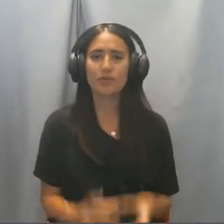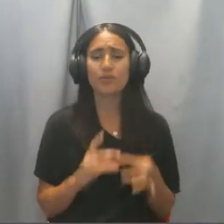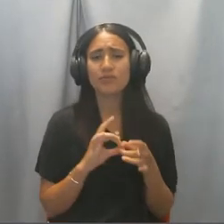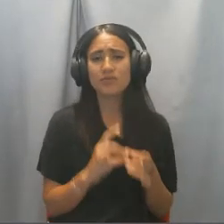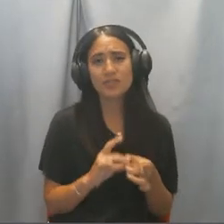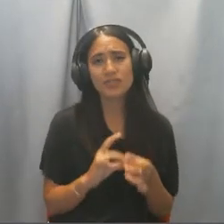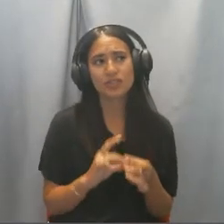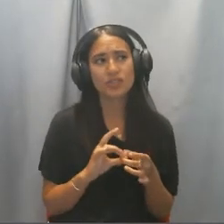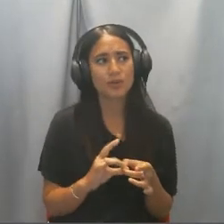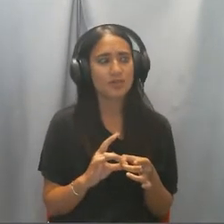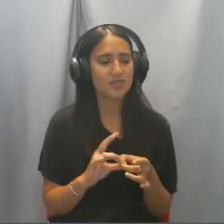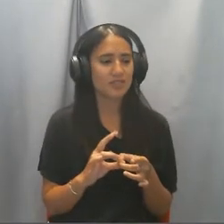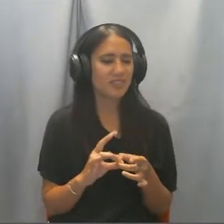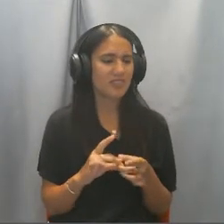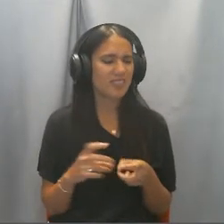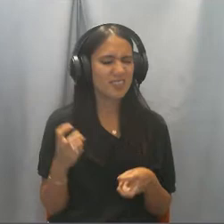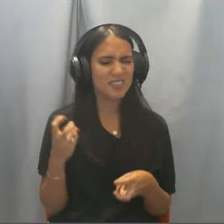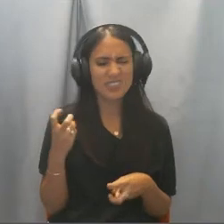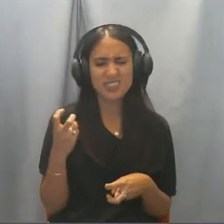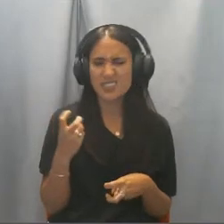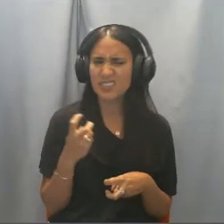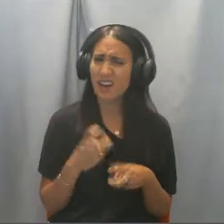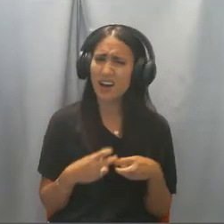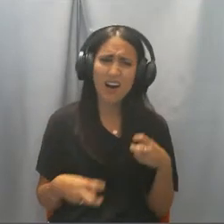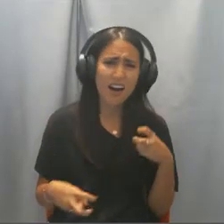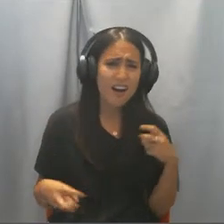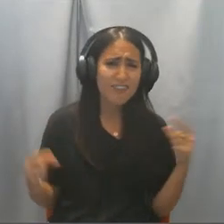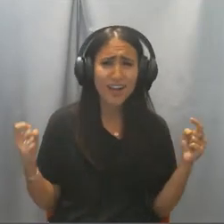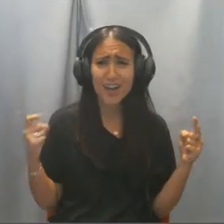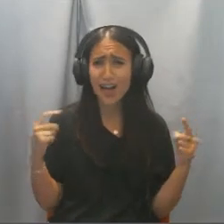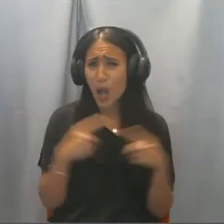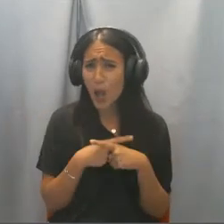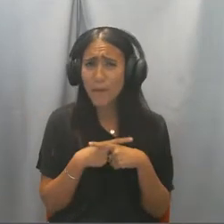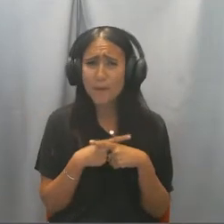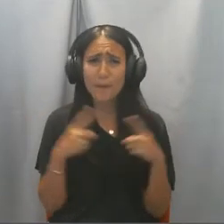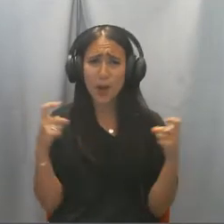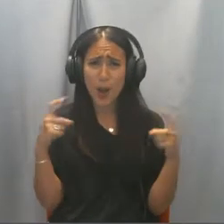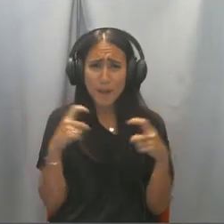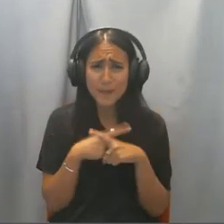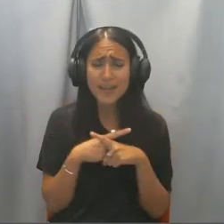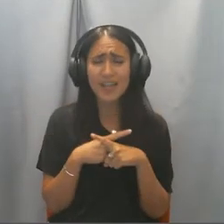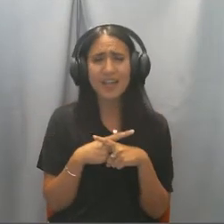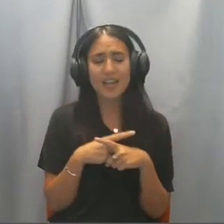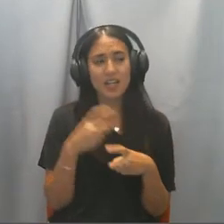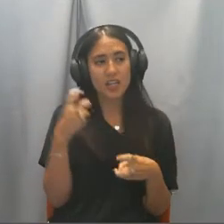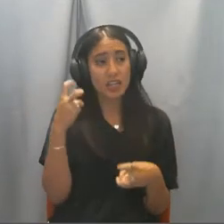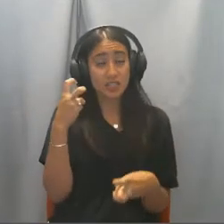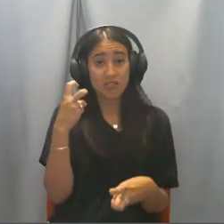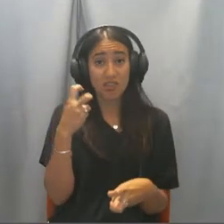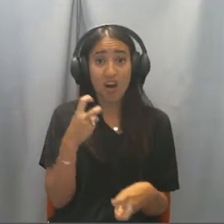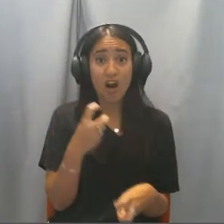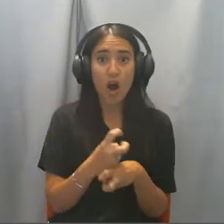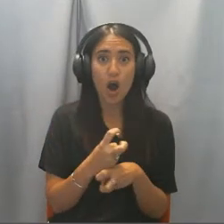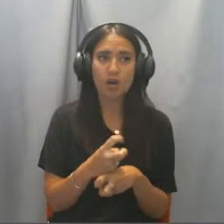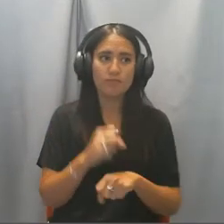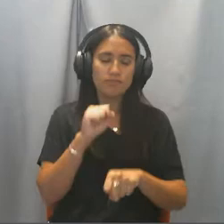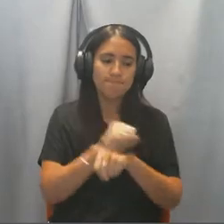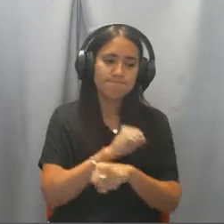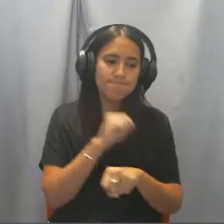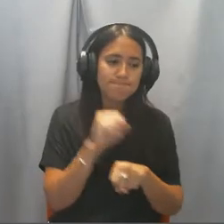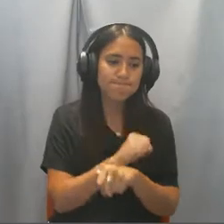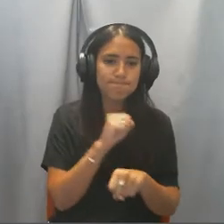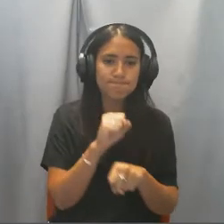Relationships are messy and they're complicated, and the hard work of tending to family and friends, that's not sexy